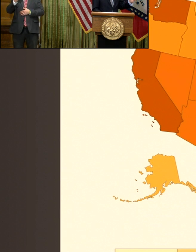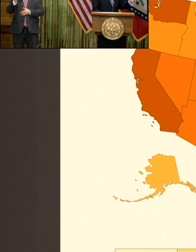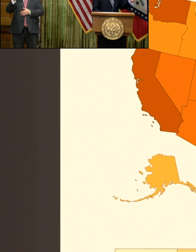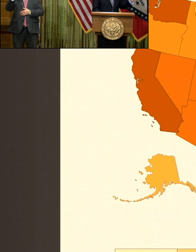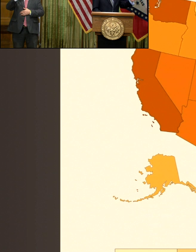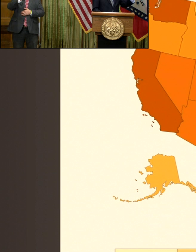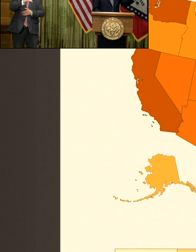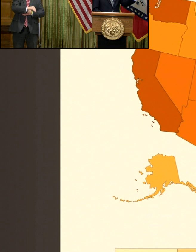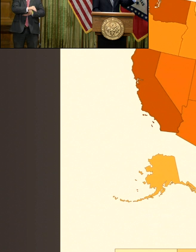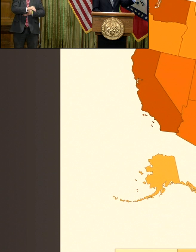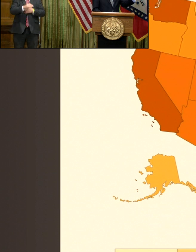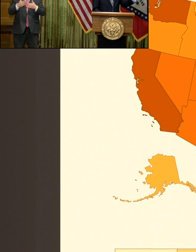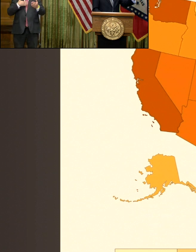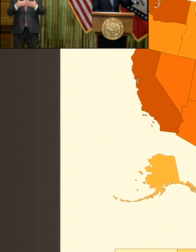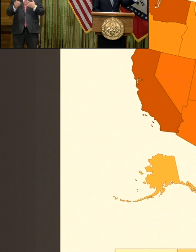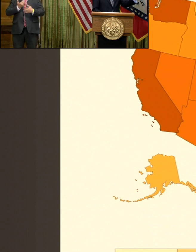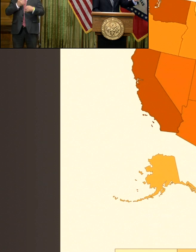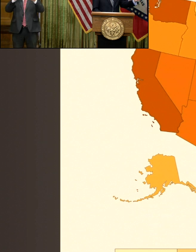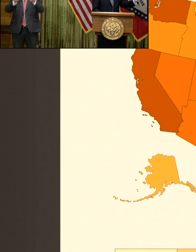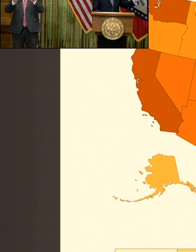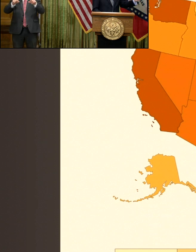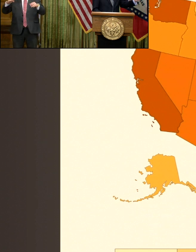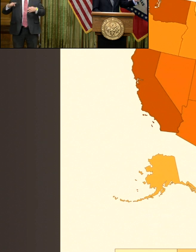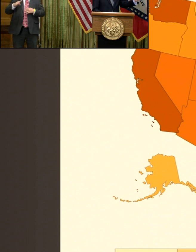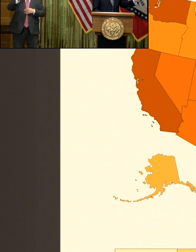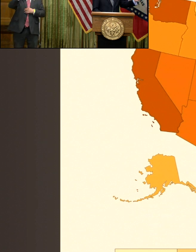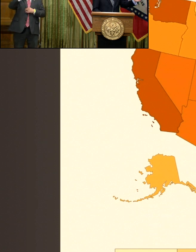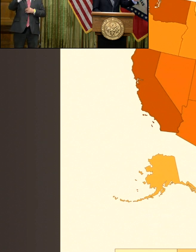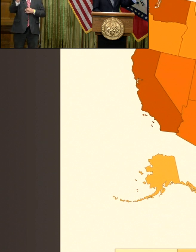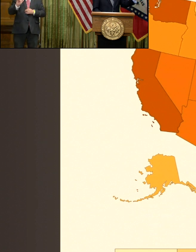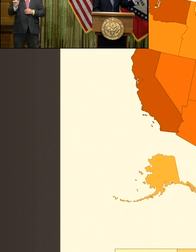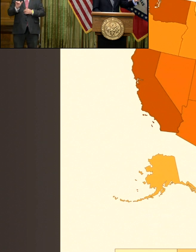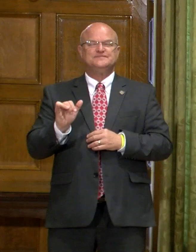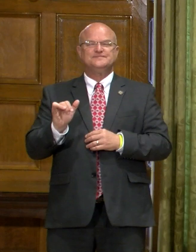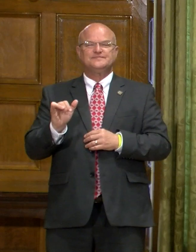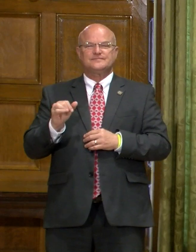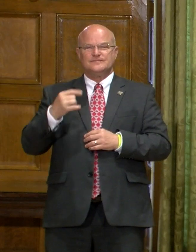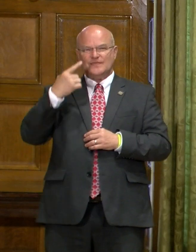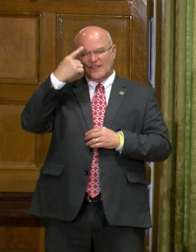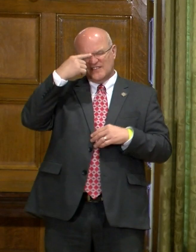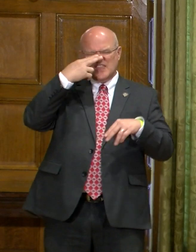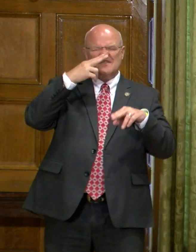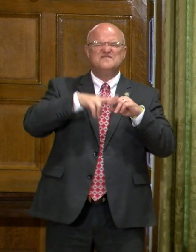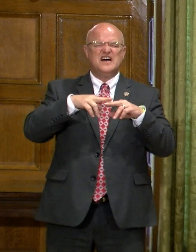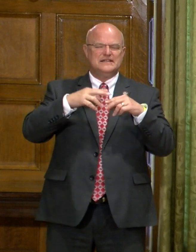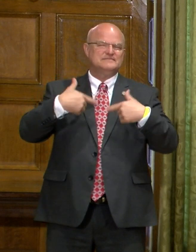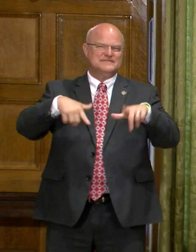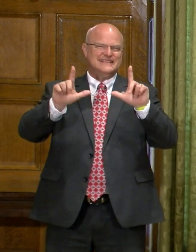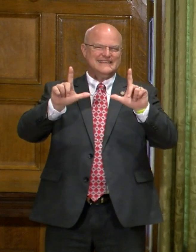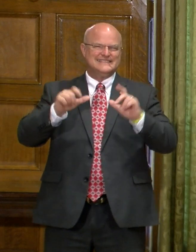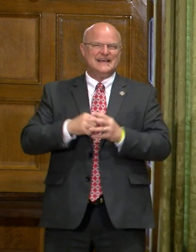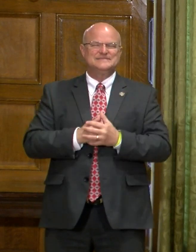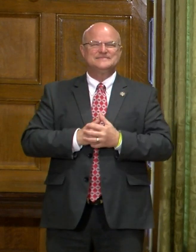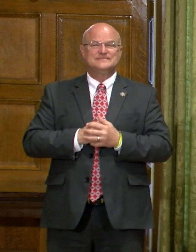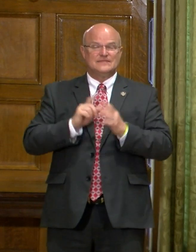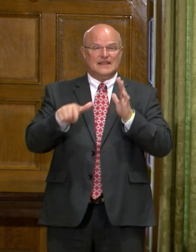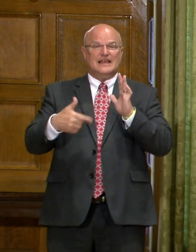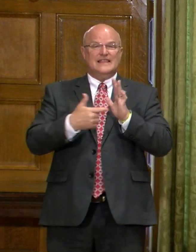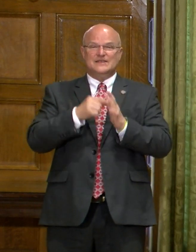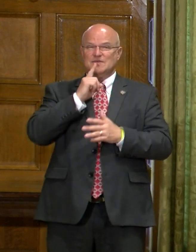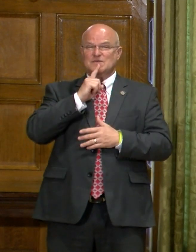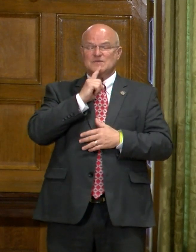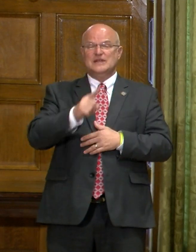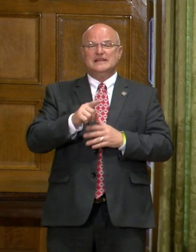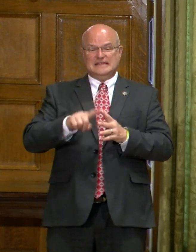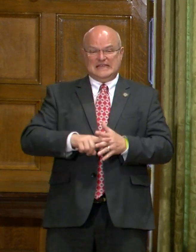the decline, even though our testing has gone up during that time. And for the fun of it, if you go to the next slide, this was